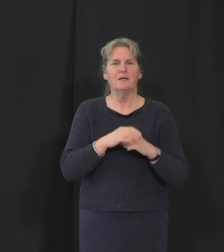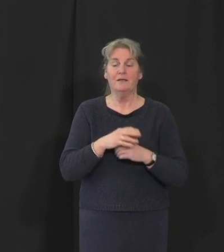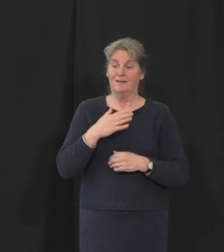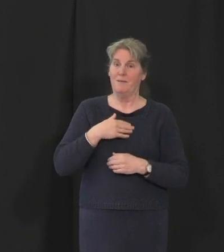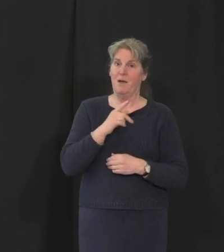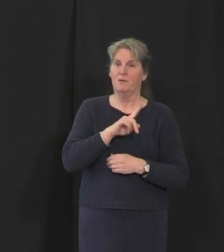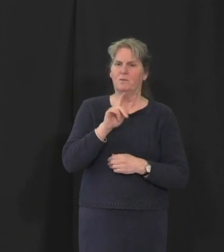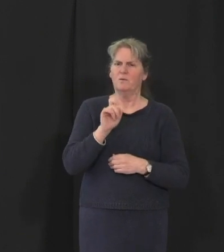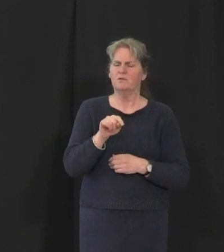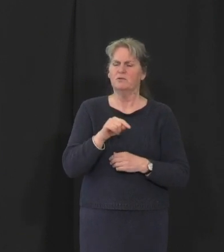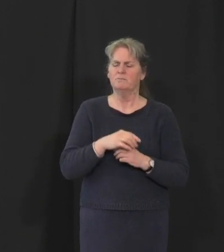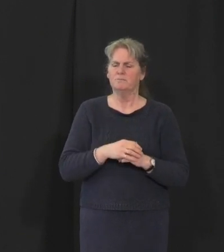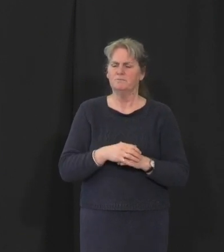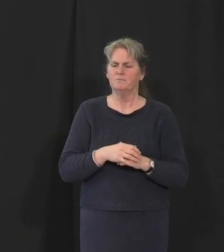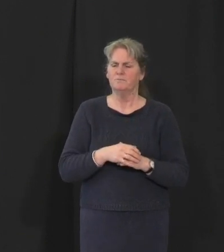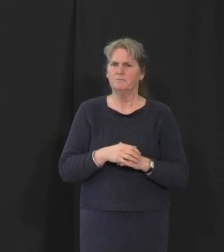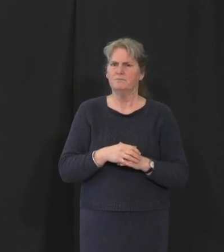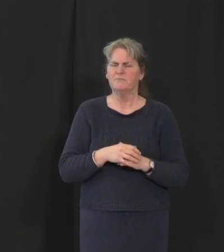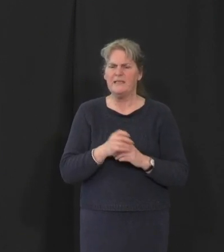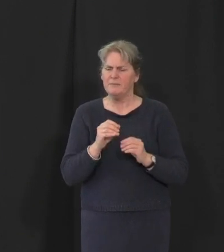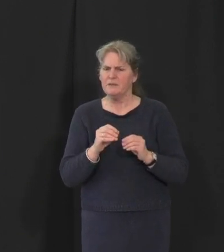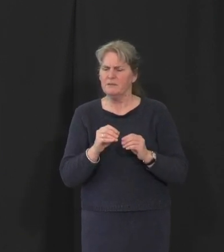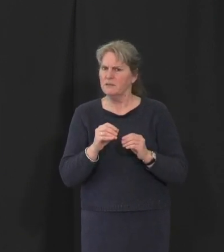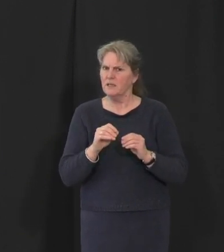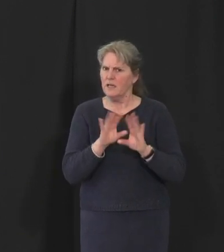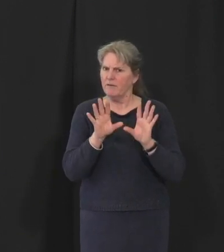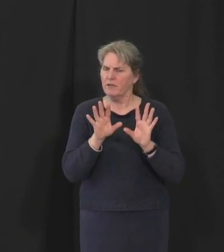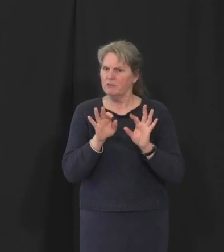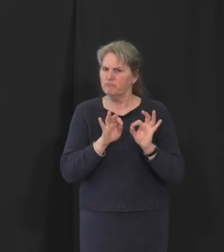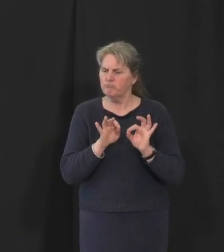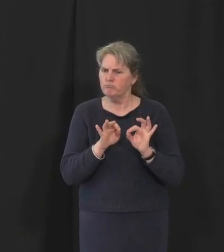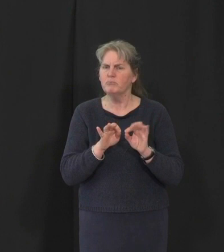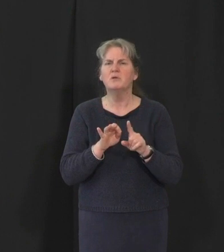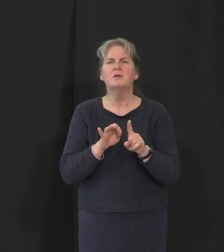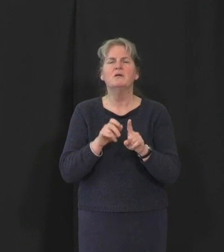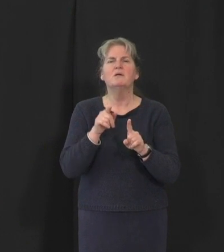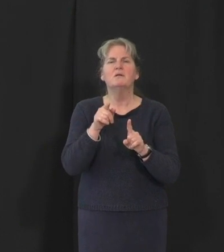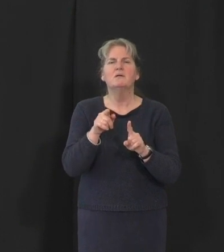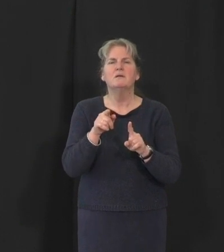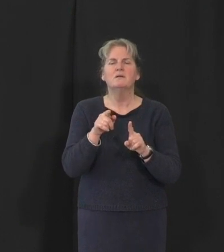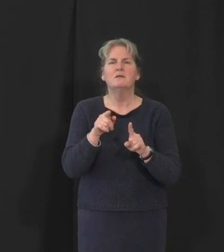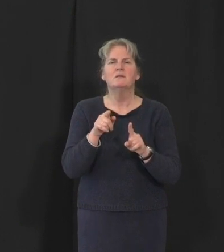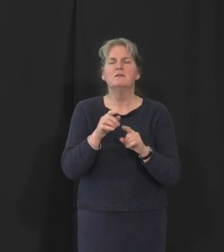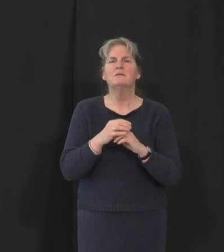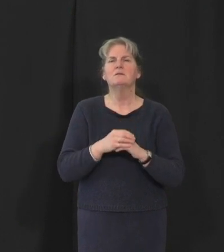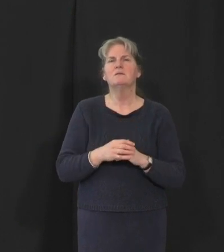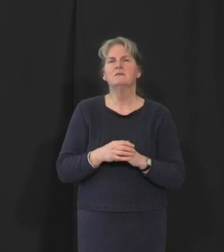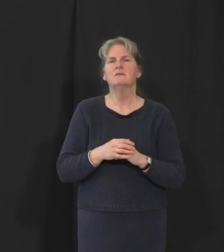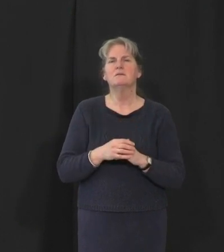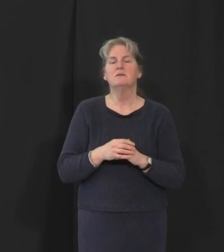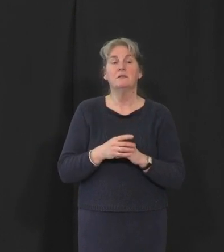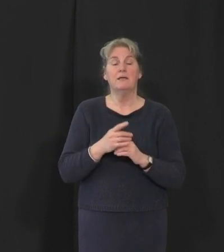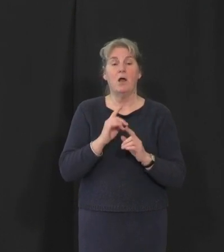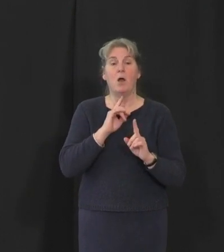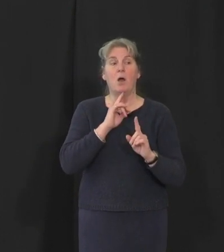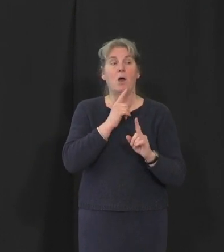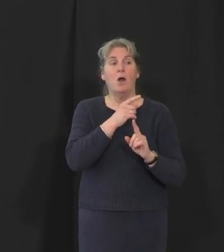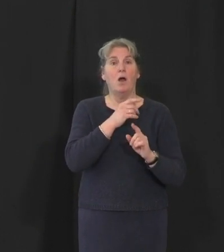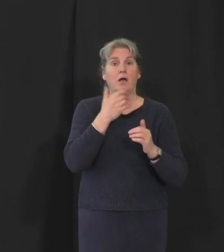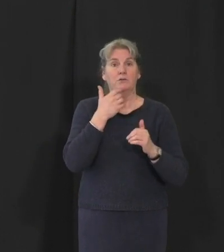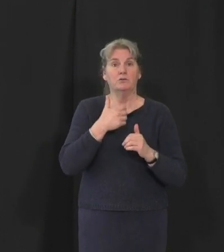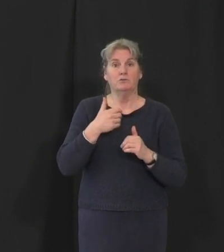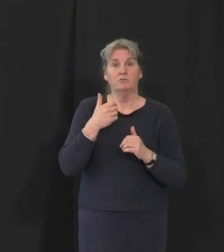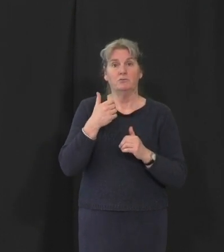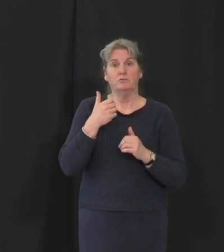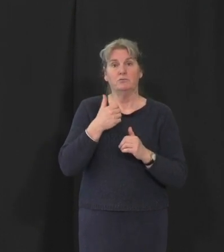Yeah, my question is just a little bit of a clarification. For the purposes of the orders that are in place now,